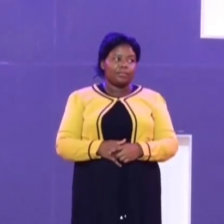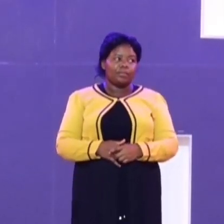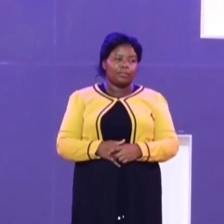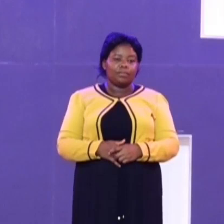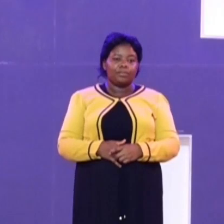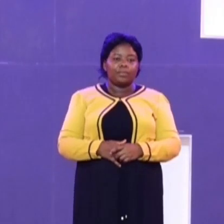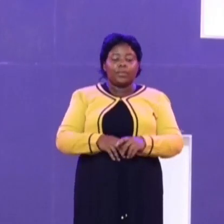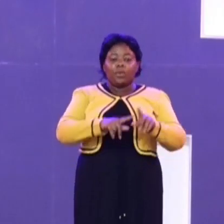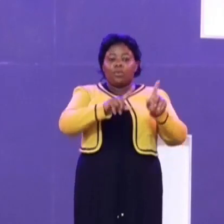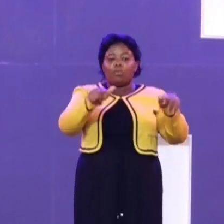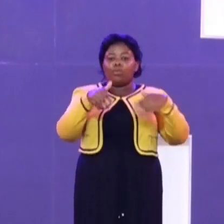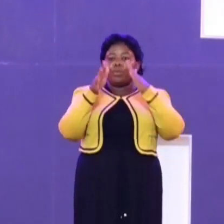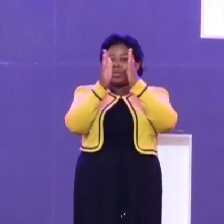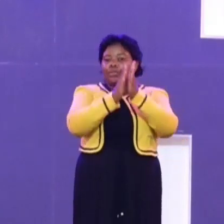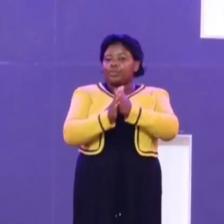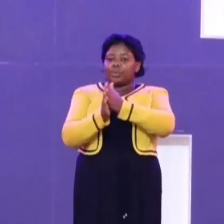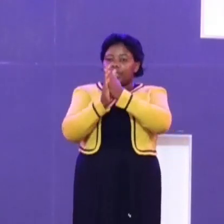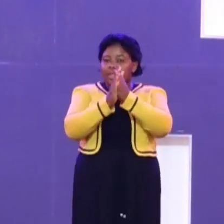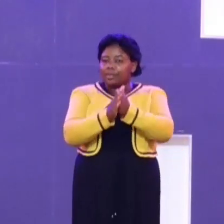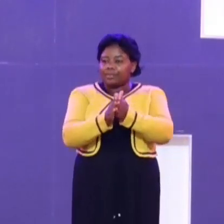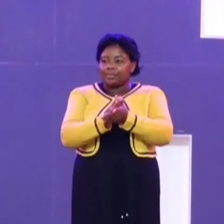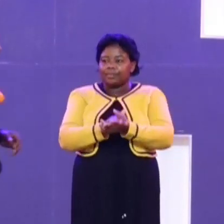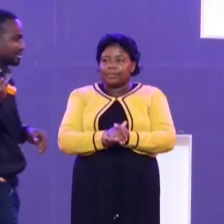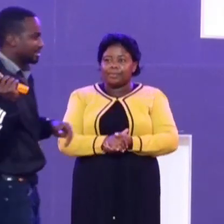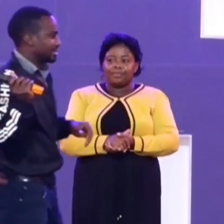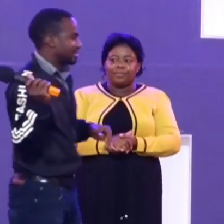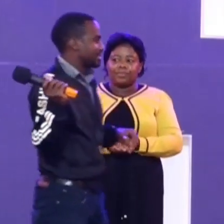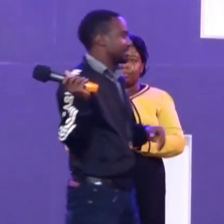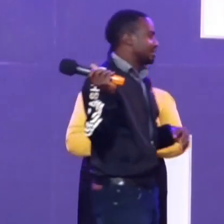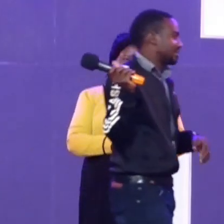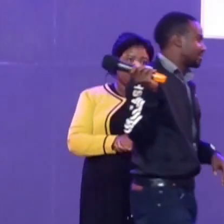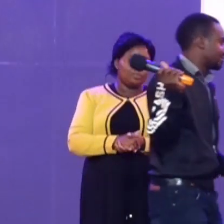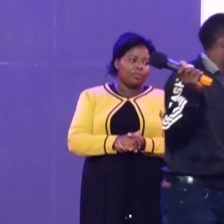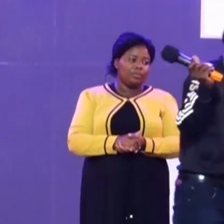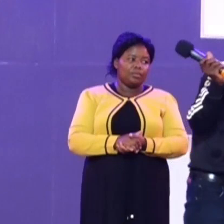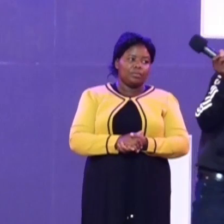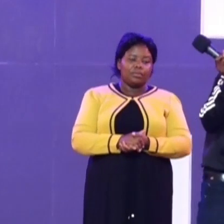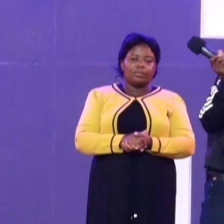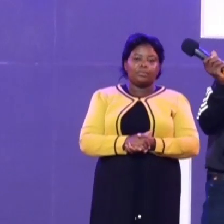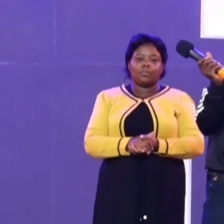Mikwano tulife nabagalwa friends are we together